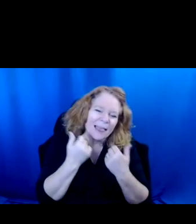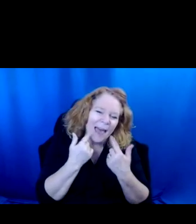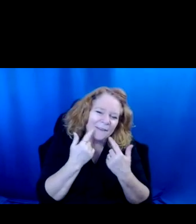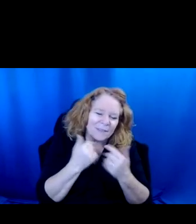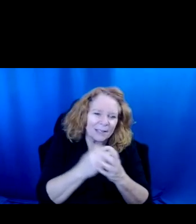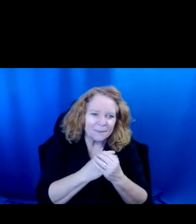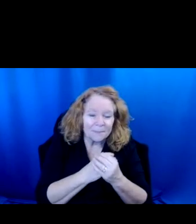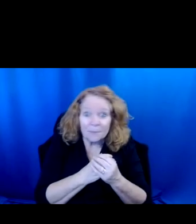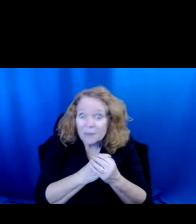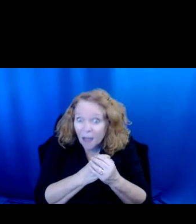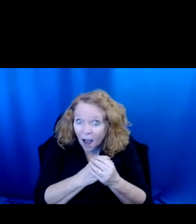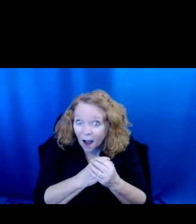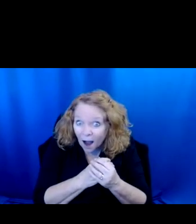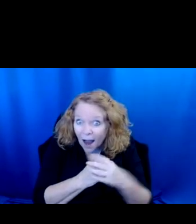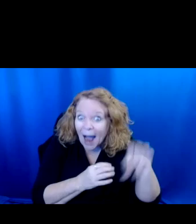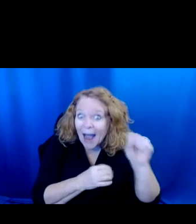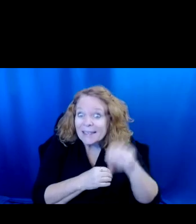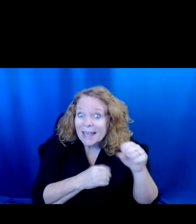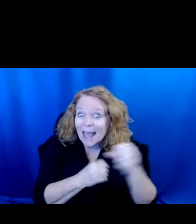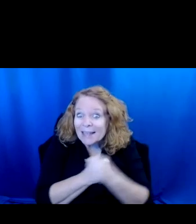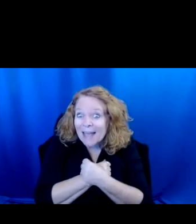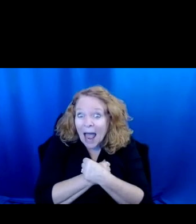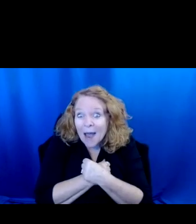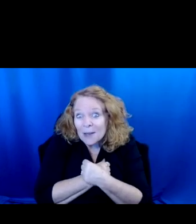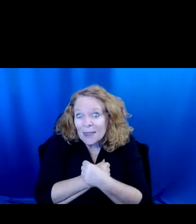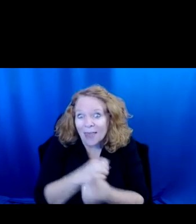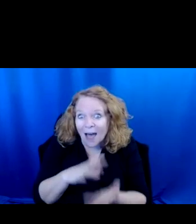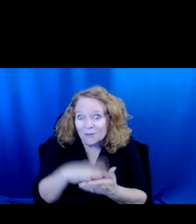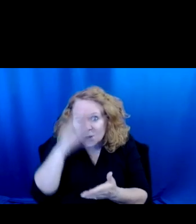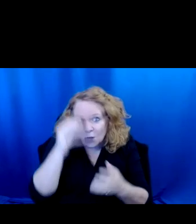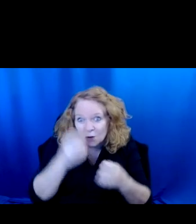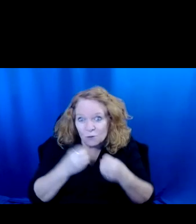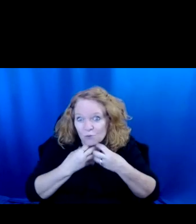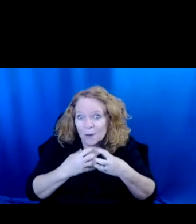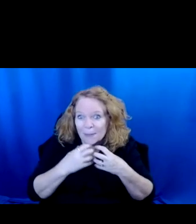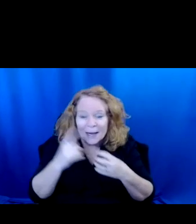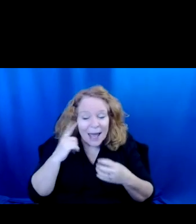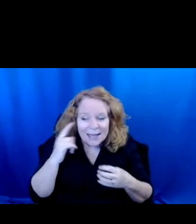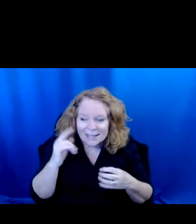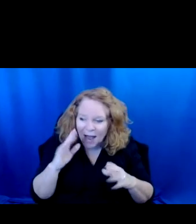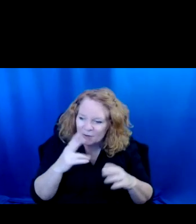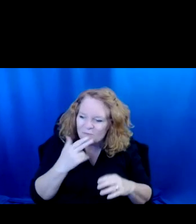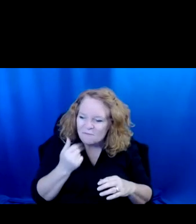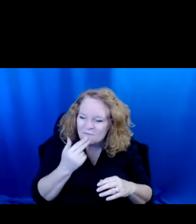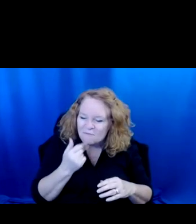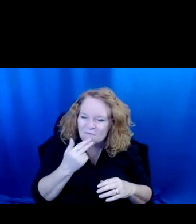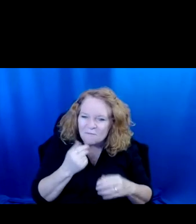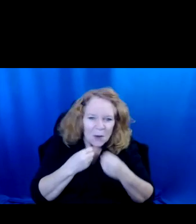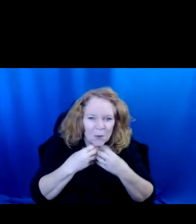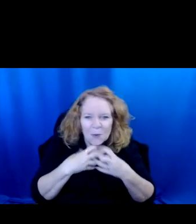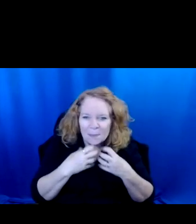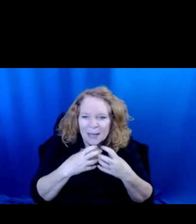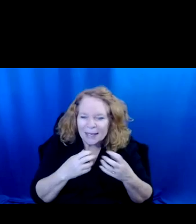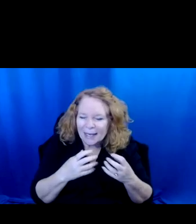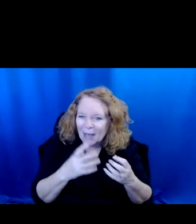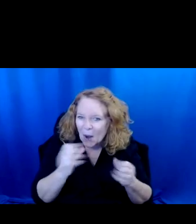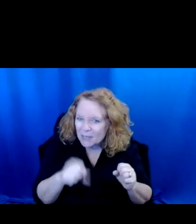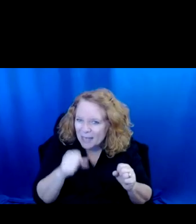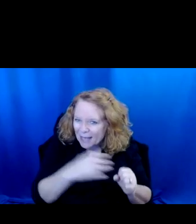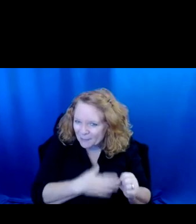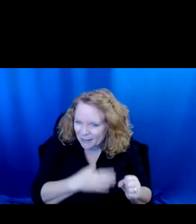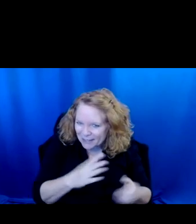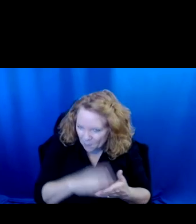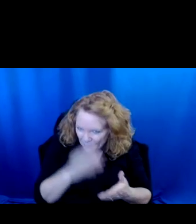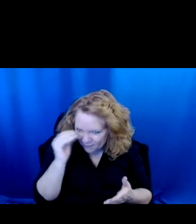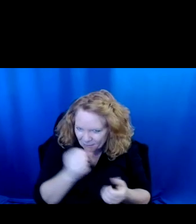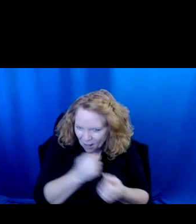Oh, yes, please, I would love to learn to ribbit. It sounds so adorable. Ribbiting? Oh, yes, please, I'd love to do